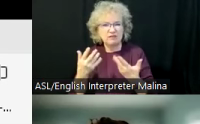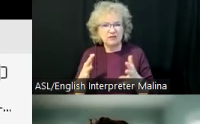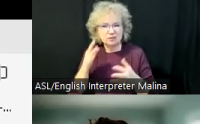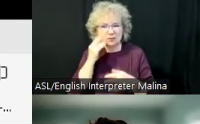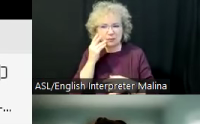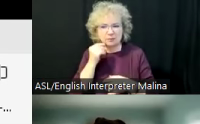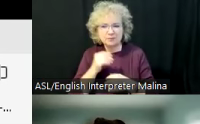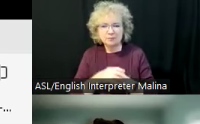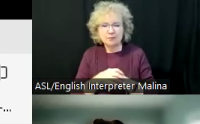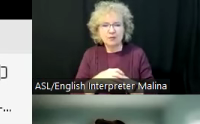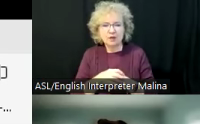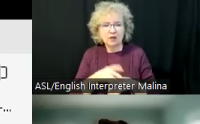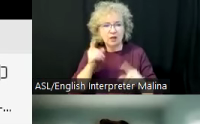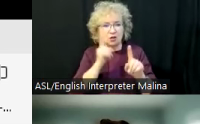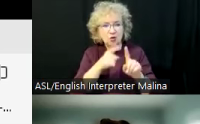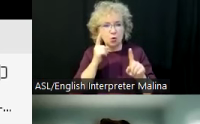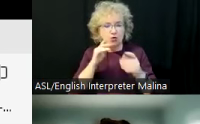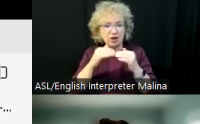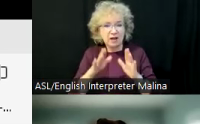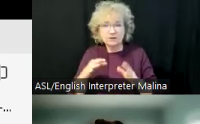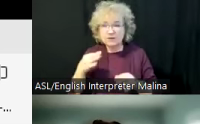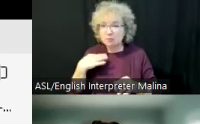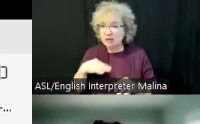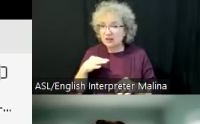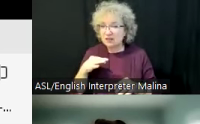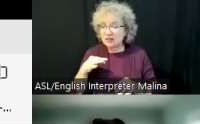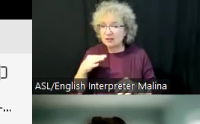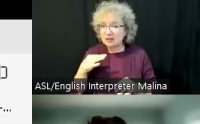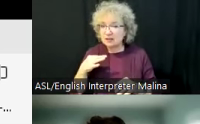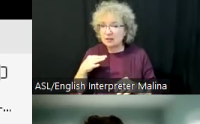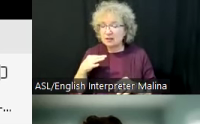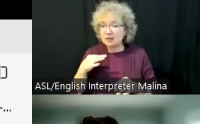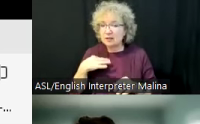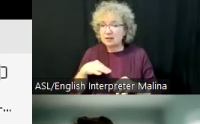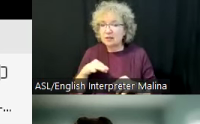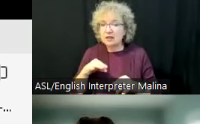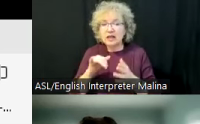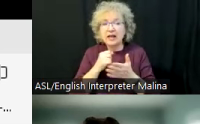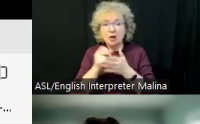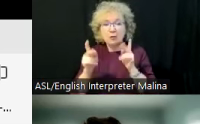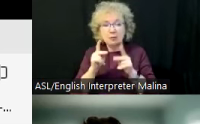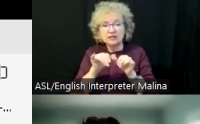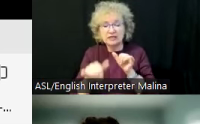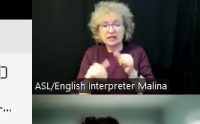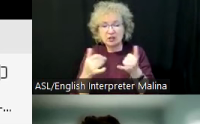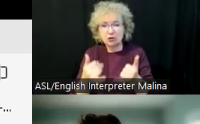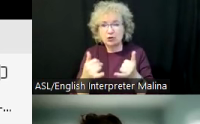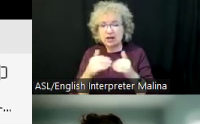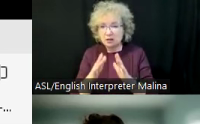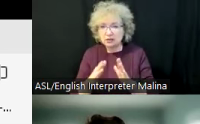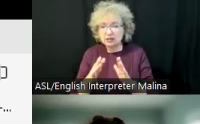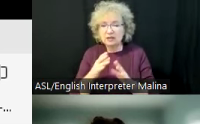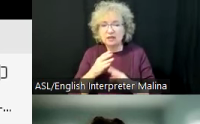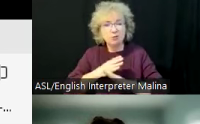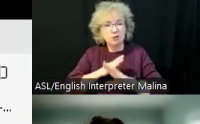The goal of the housing benefit is to help people stay in their current housing and prevent homelessness.